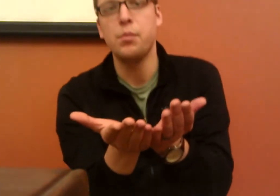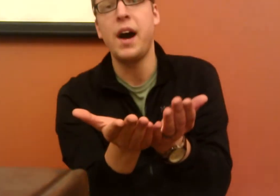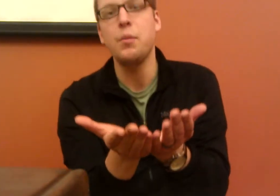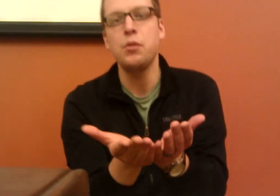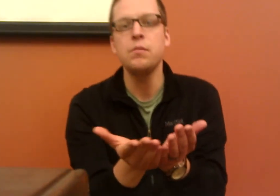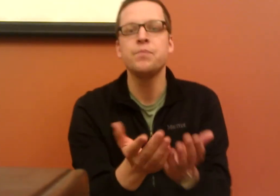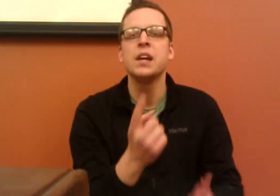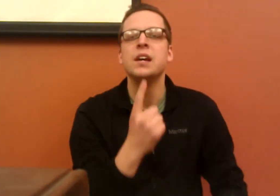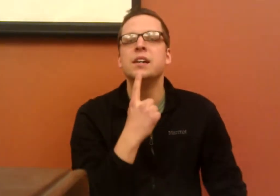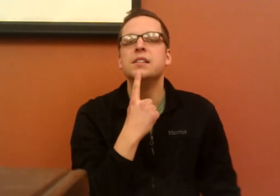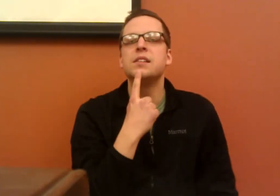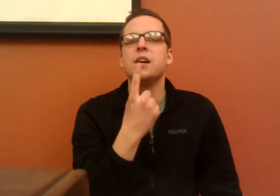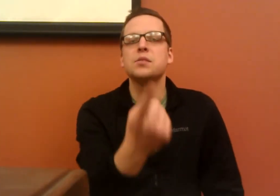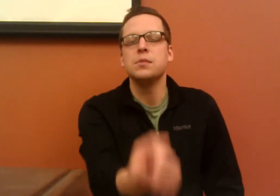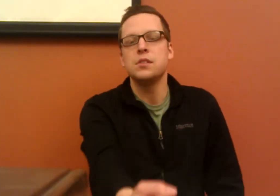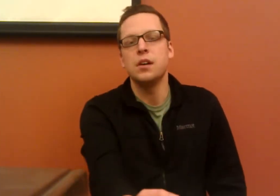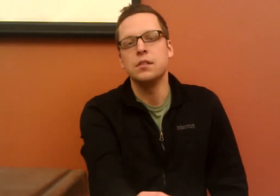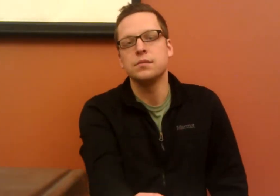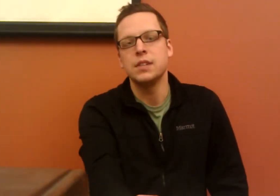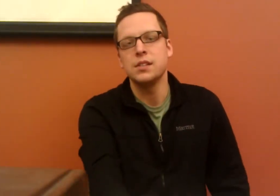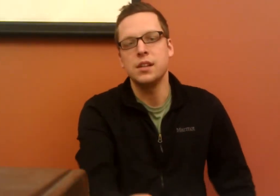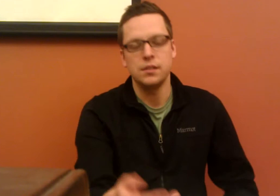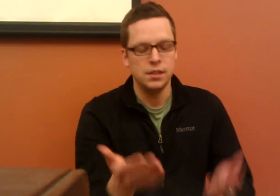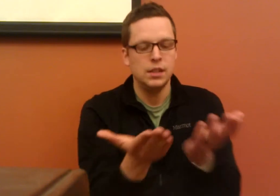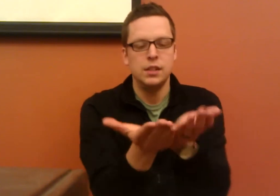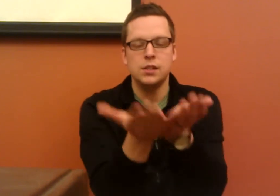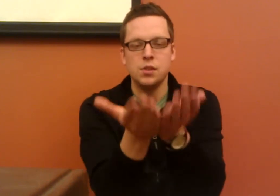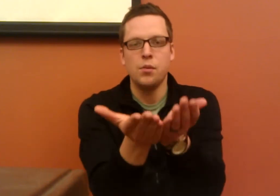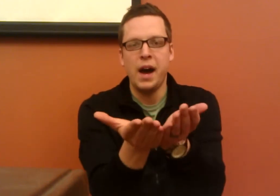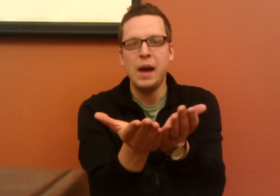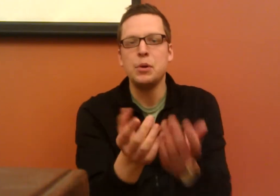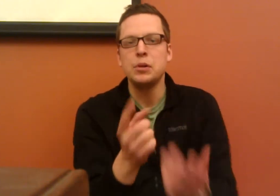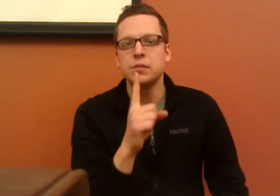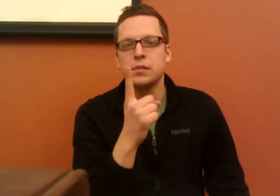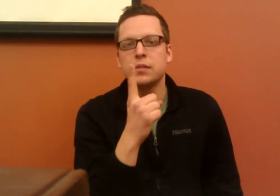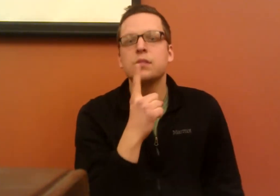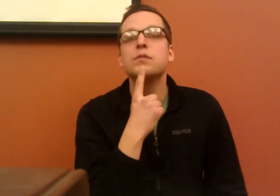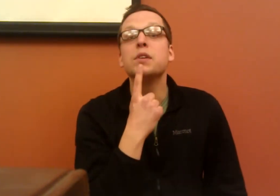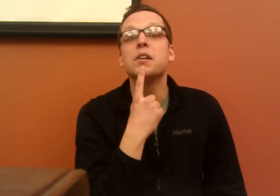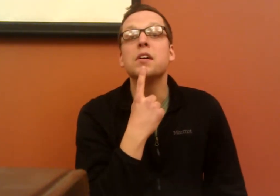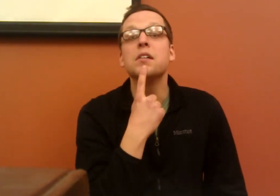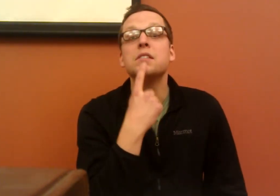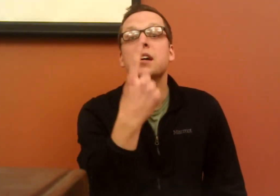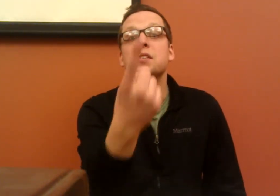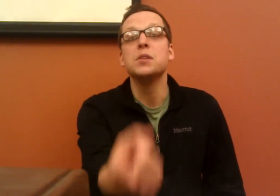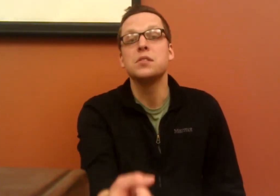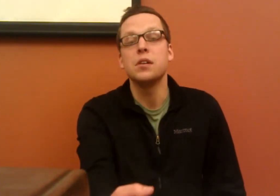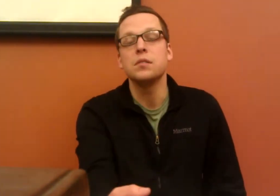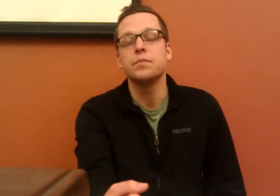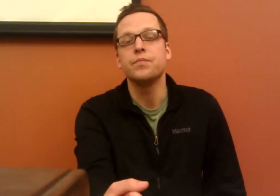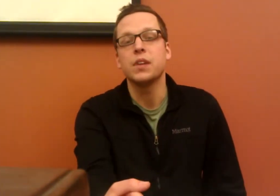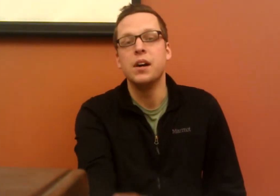The Bible tells me so. That's it. So the Bible, finger here, tells me so. Alright?